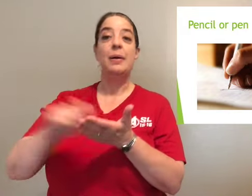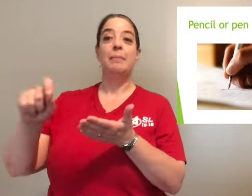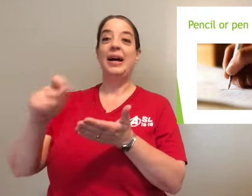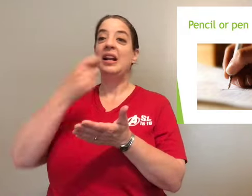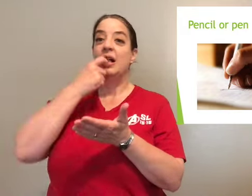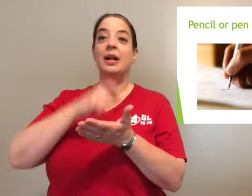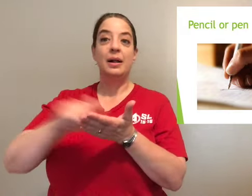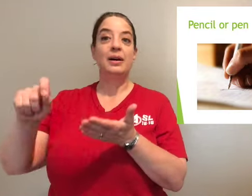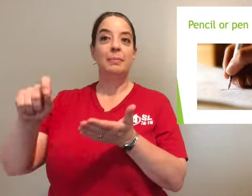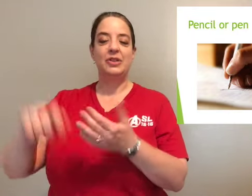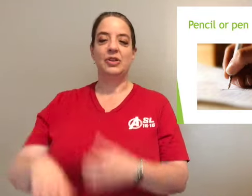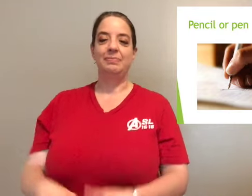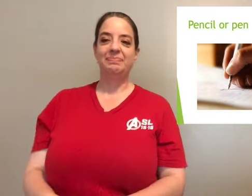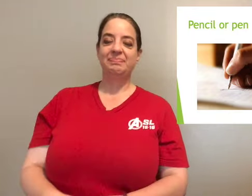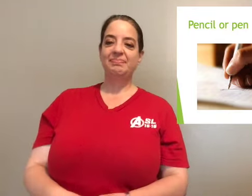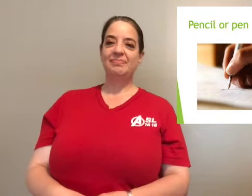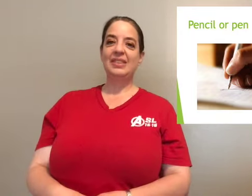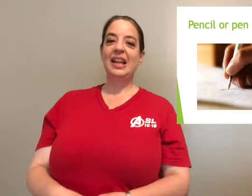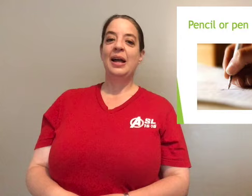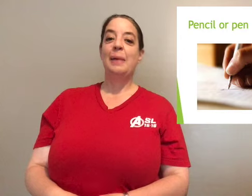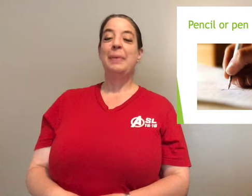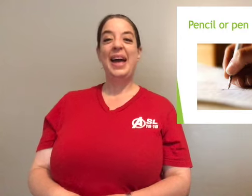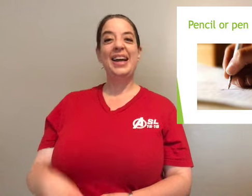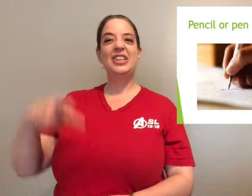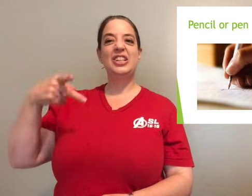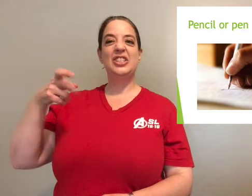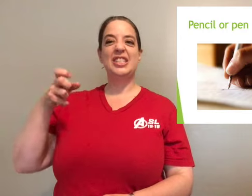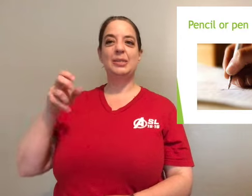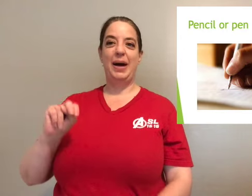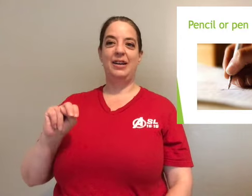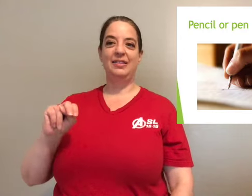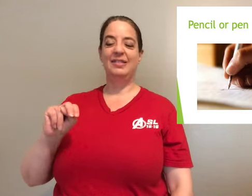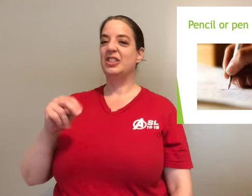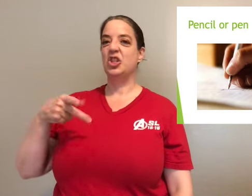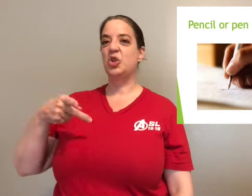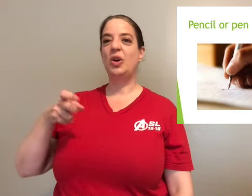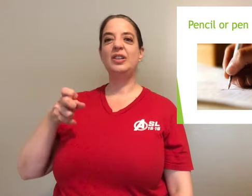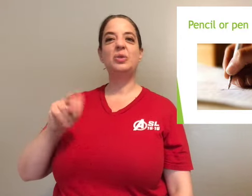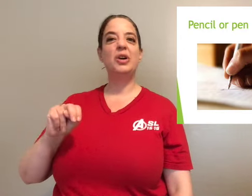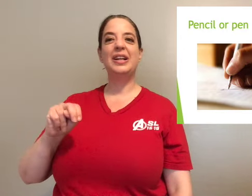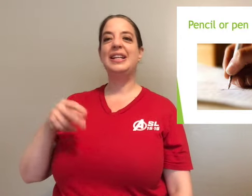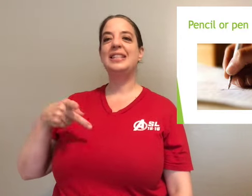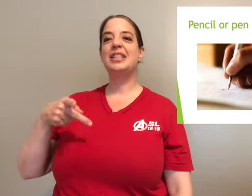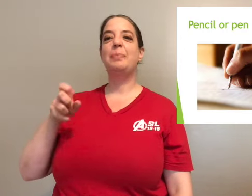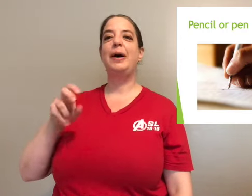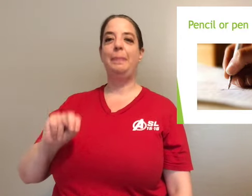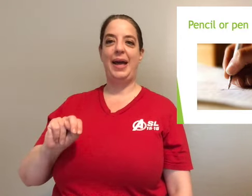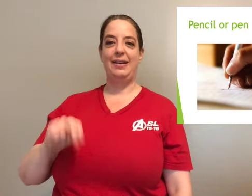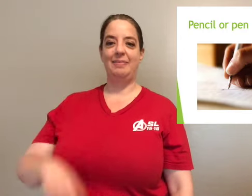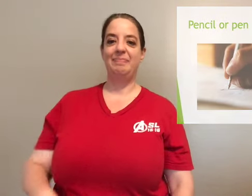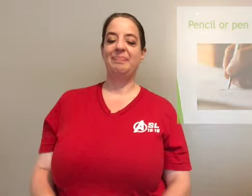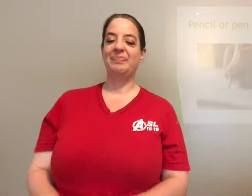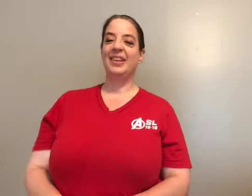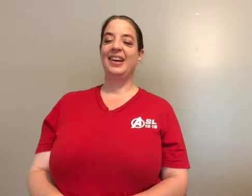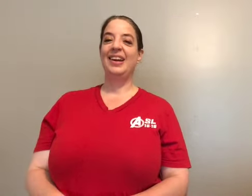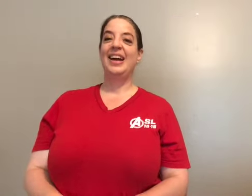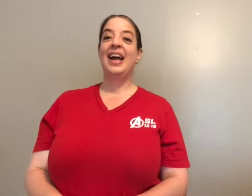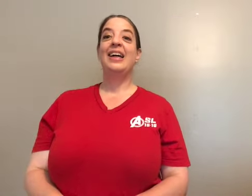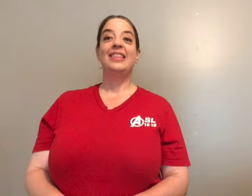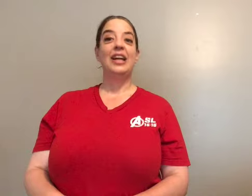but pencil. Pen, you just spell. It's a short little word, easy to spell, pen. Then you